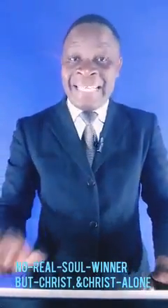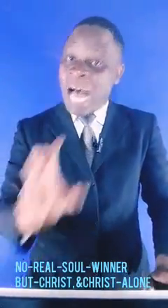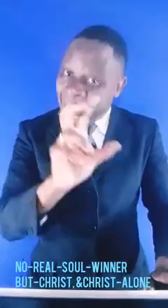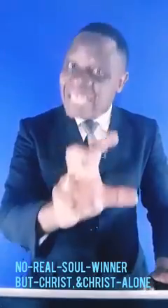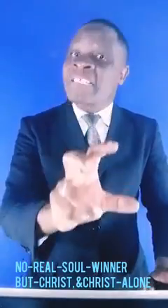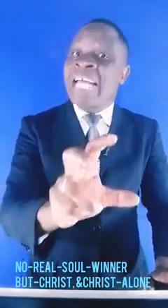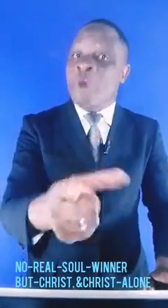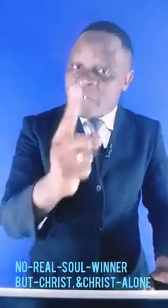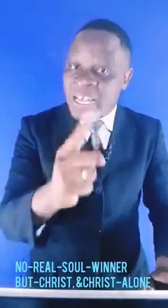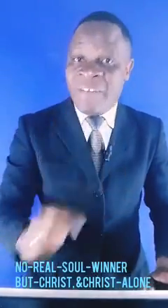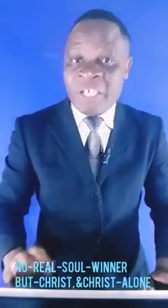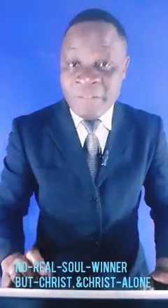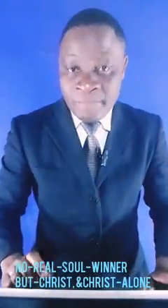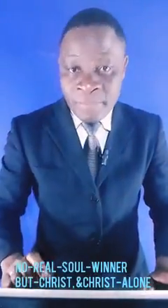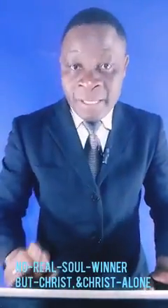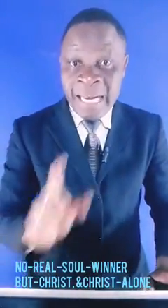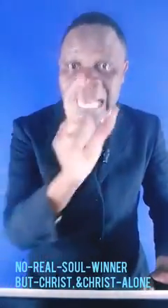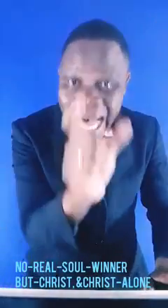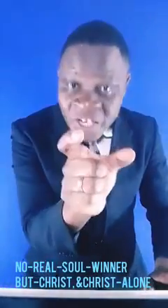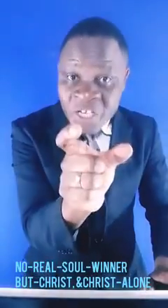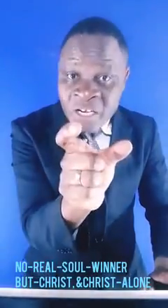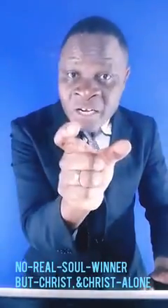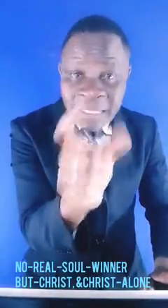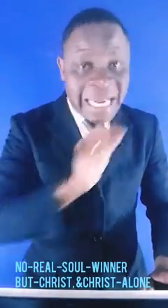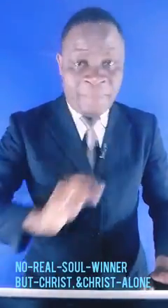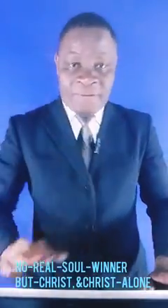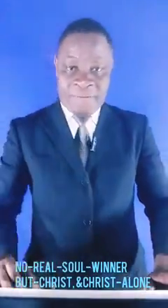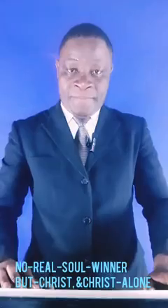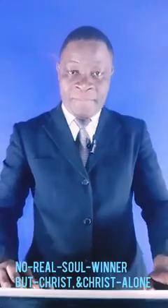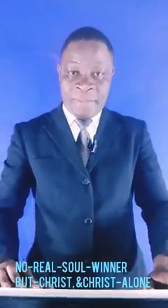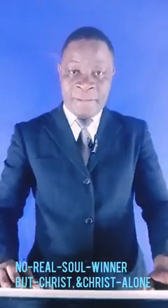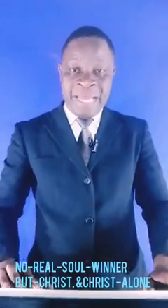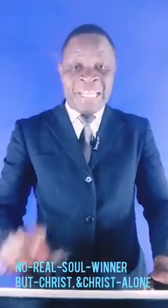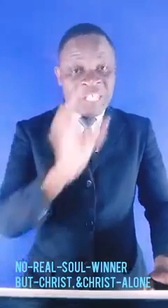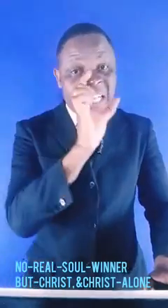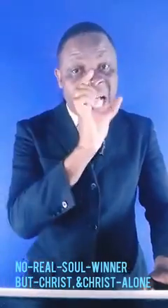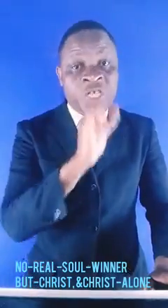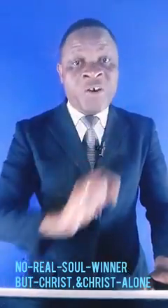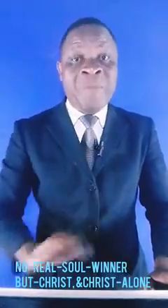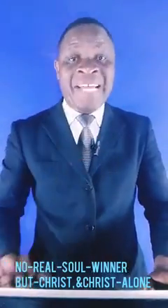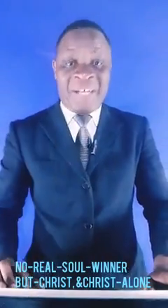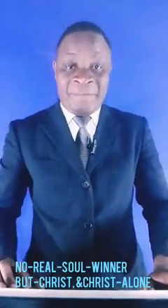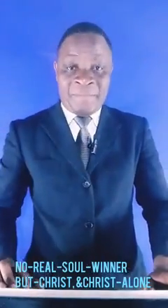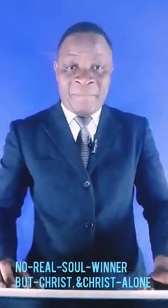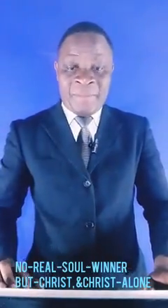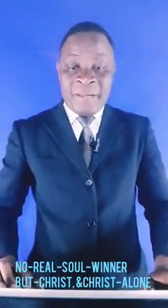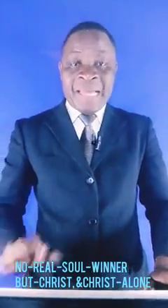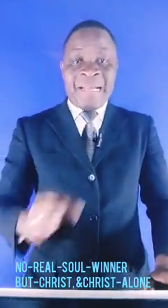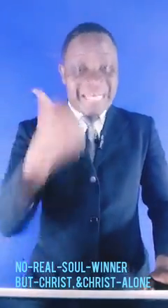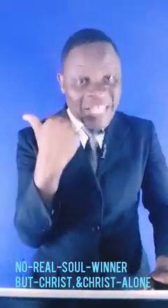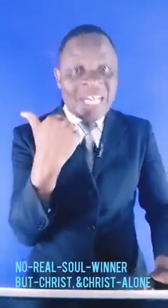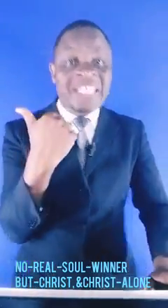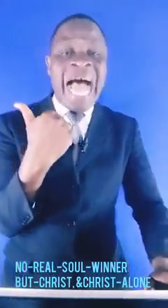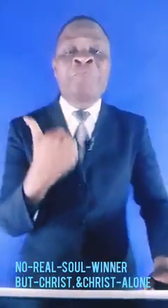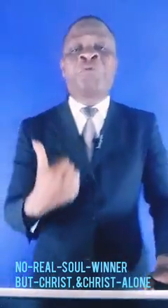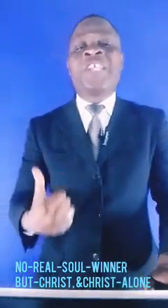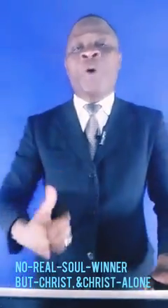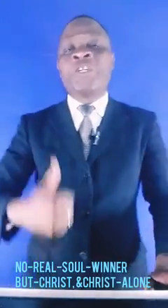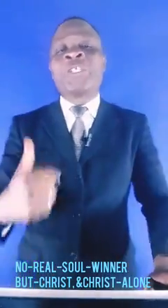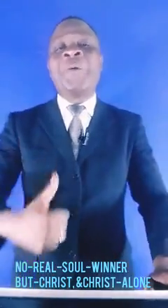our understanding of salvation lacks depth. Just as a reminder, recently I preached on John